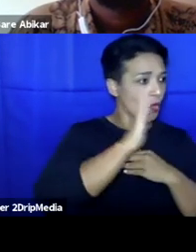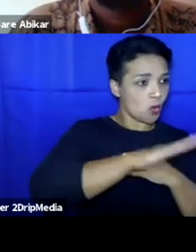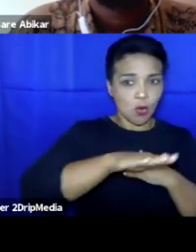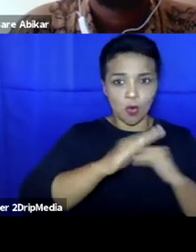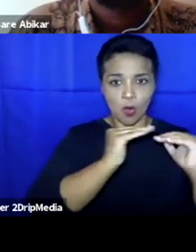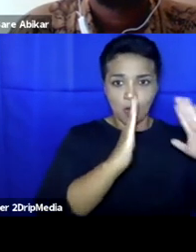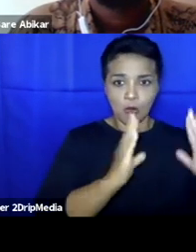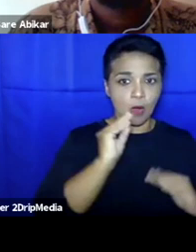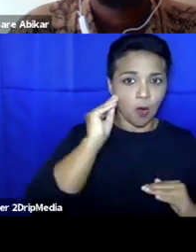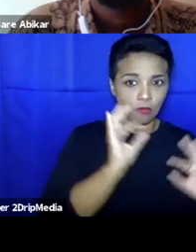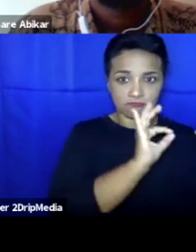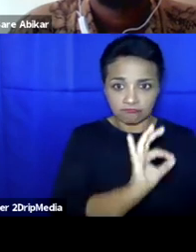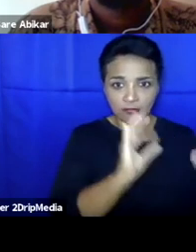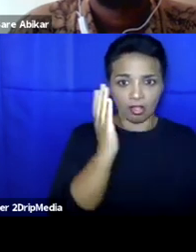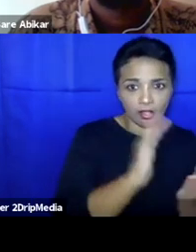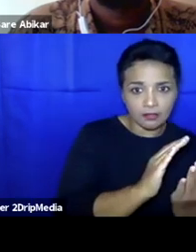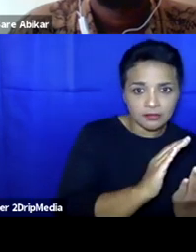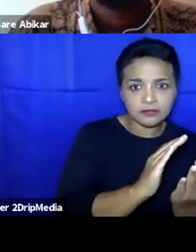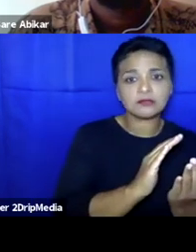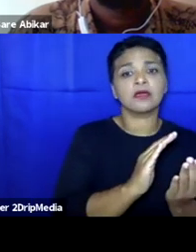speaks to the question of how many people are indeed in